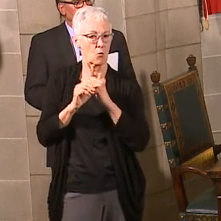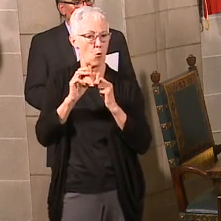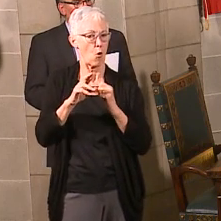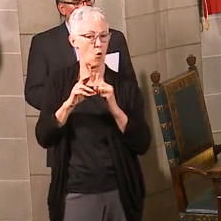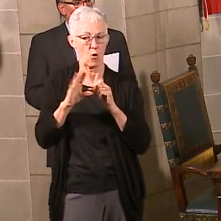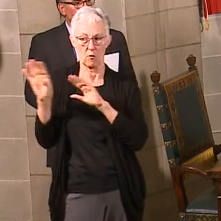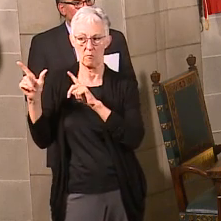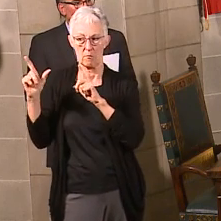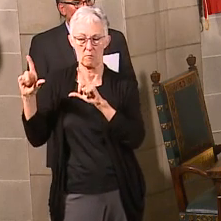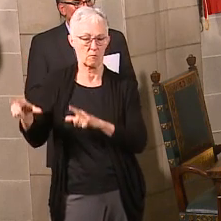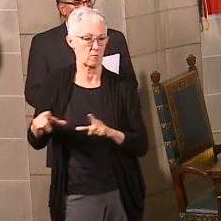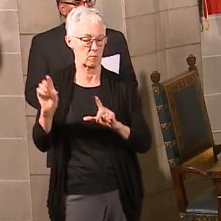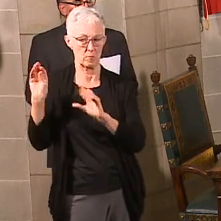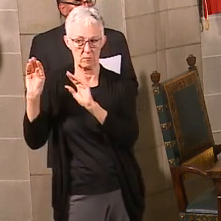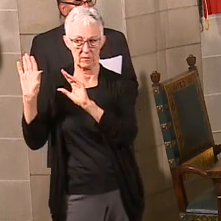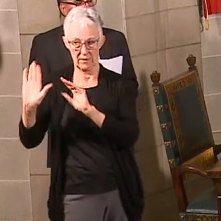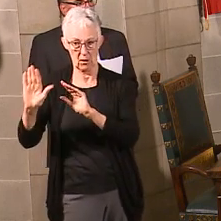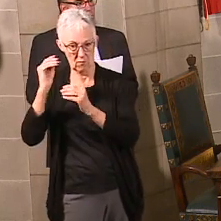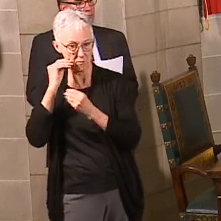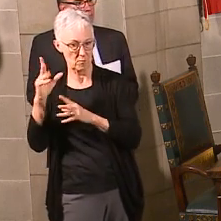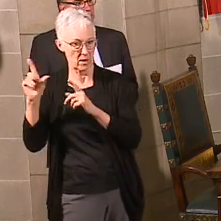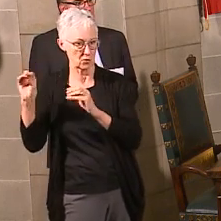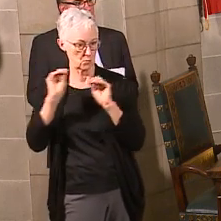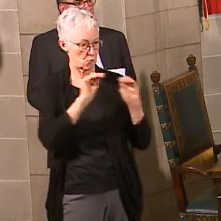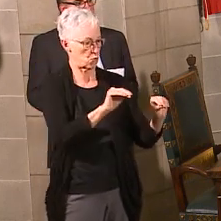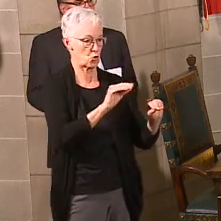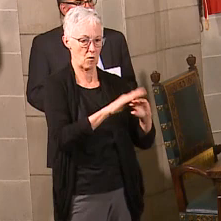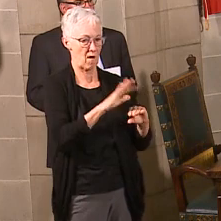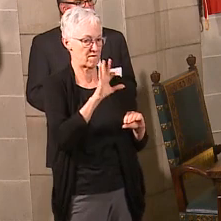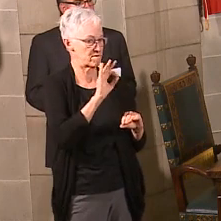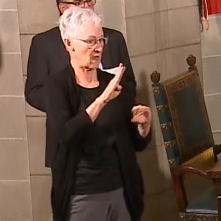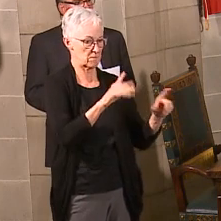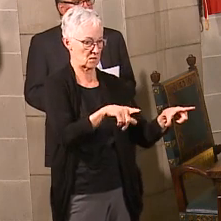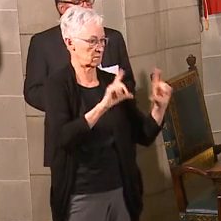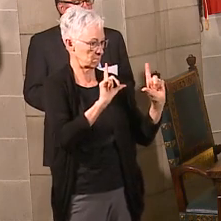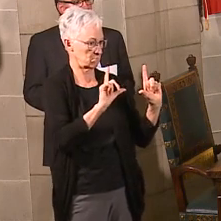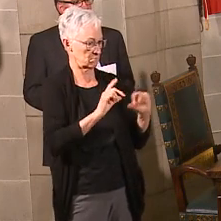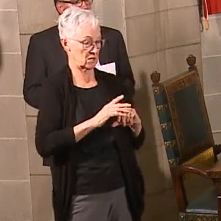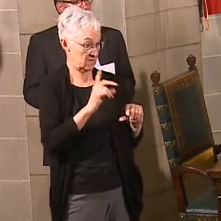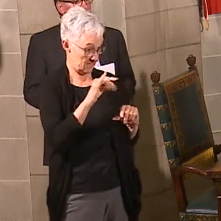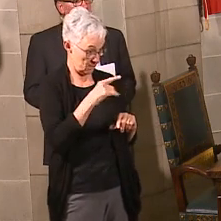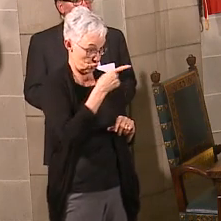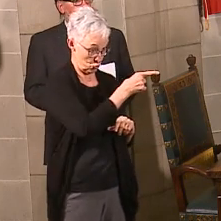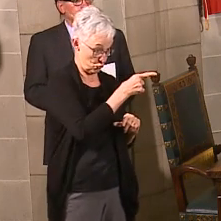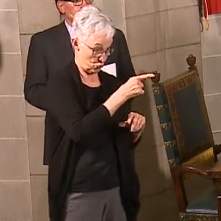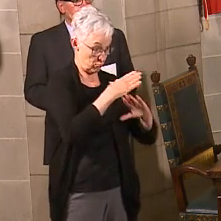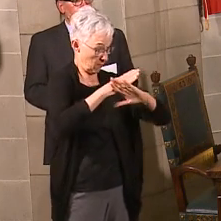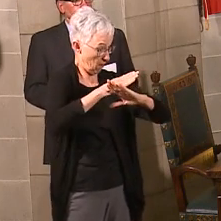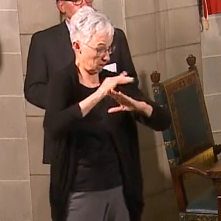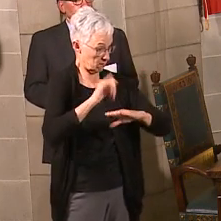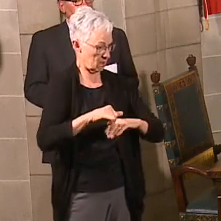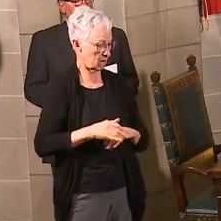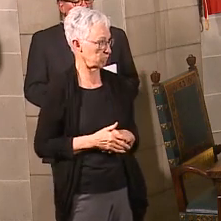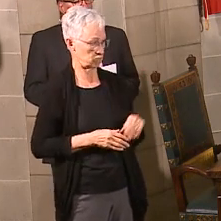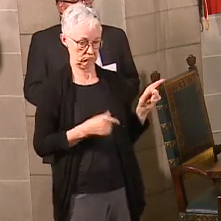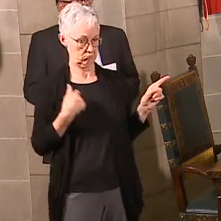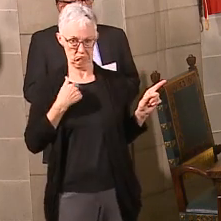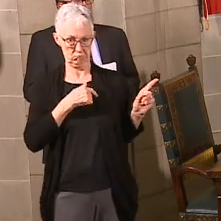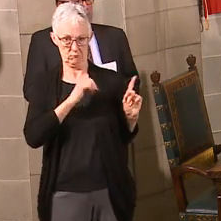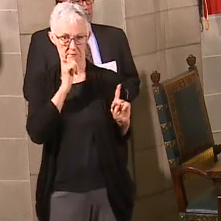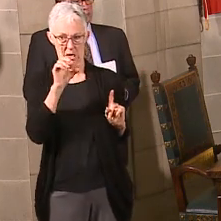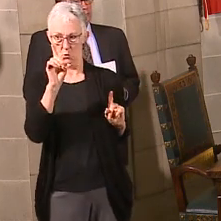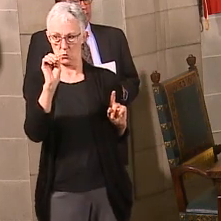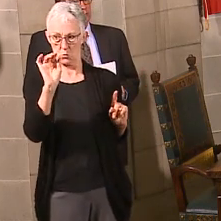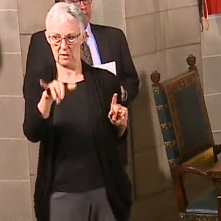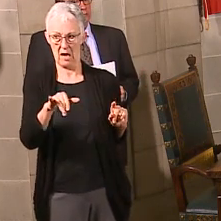action? We did not urge Facebook to block any sort of protesting organization that was going on Facebook. The outreach